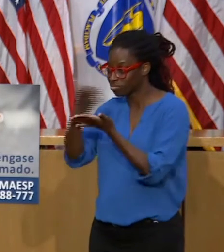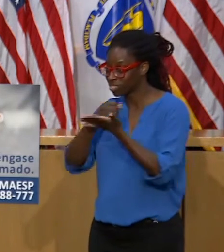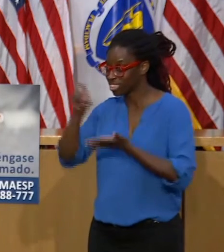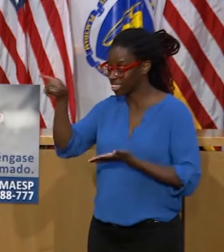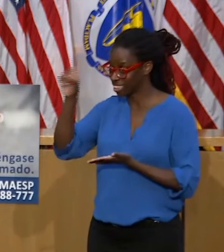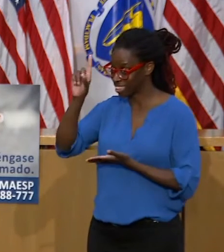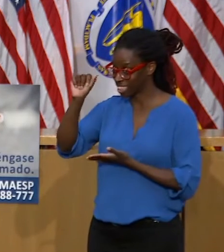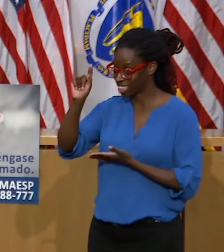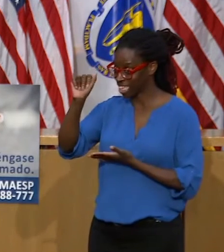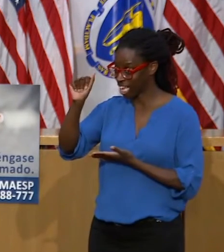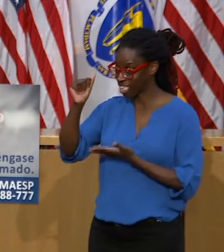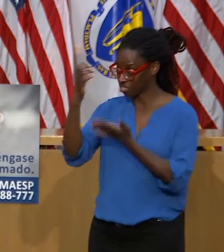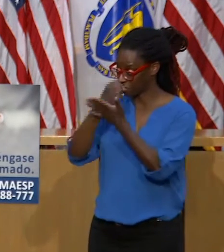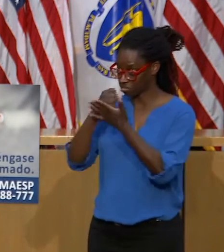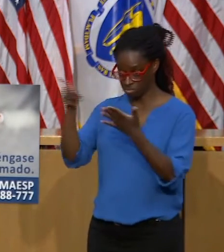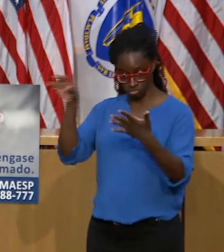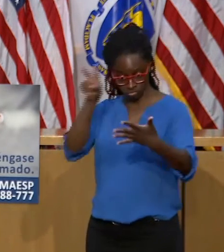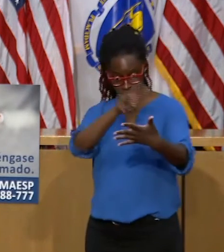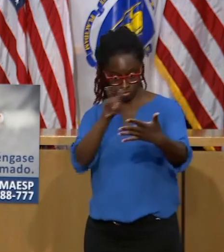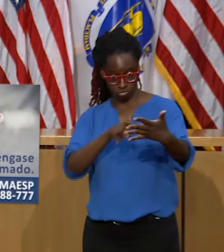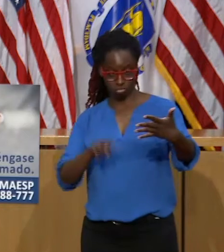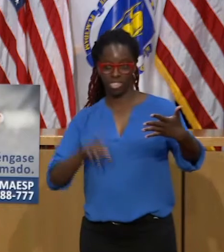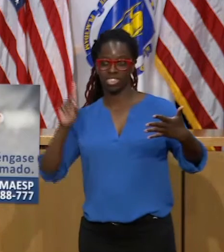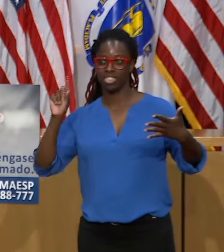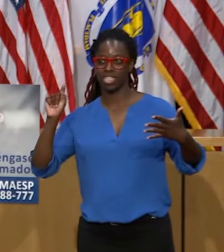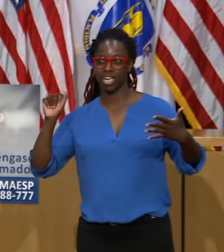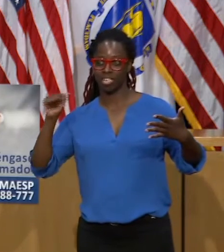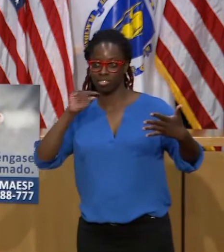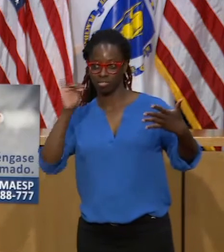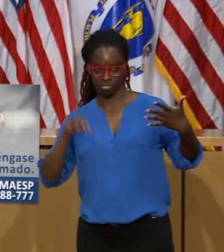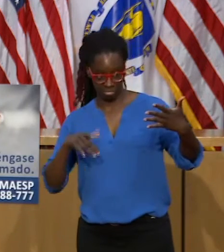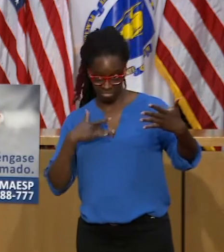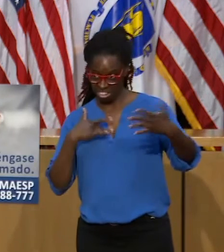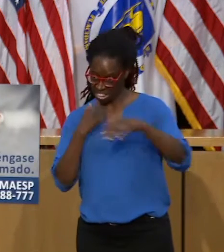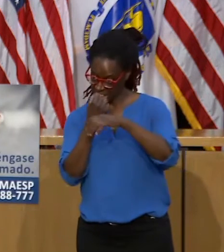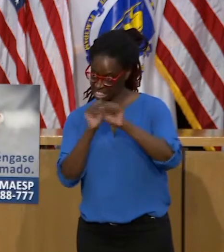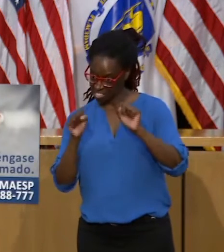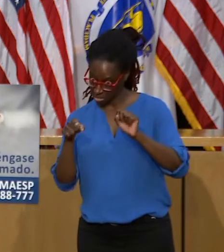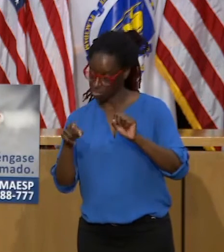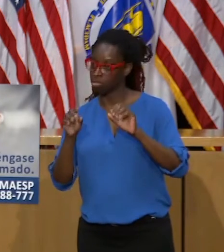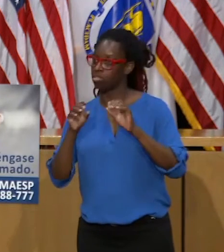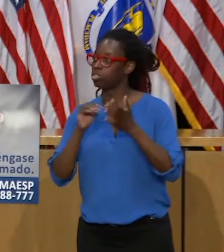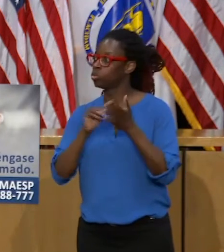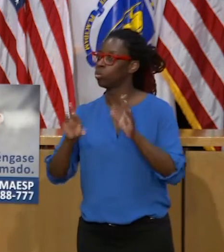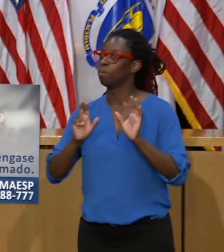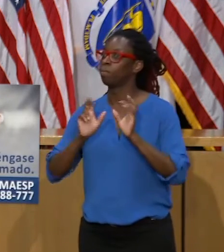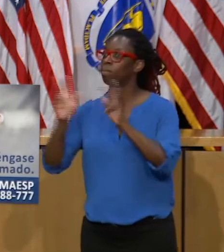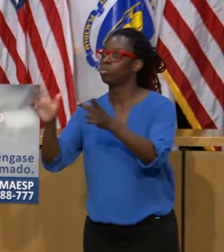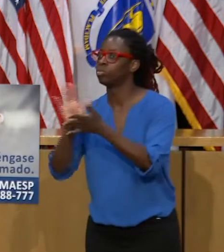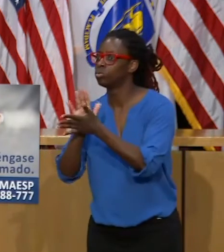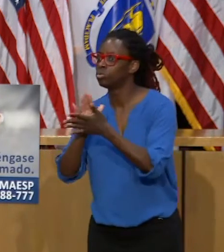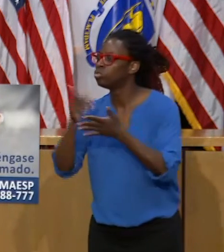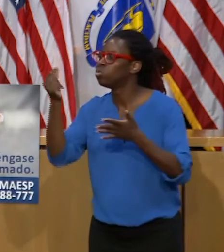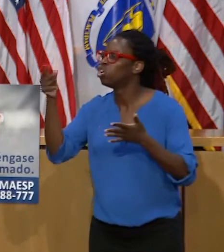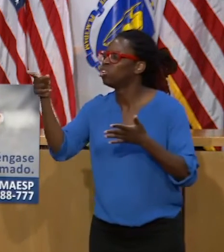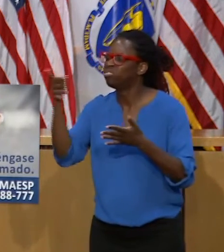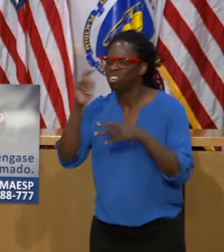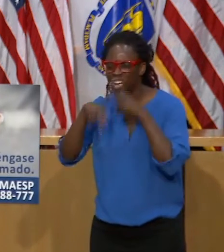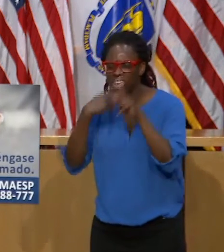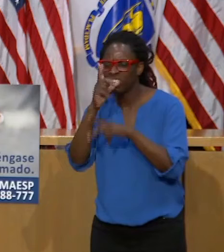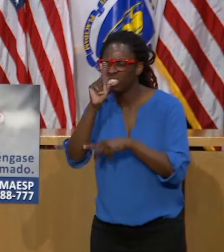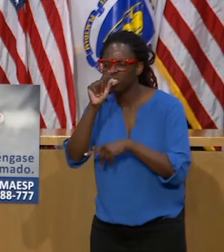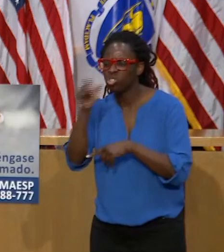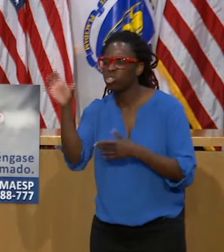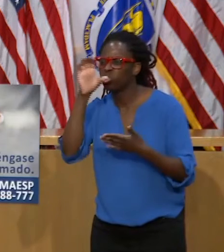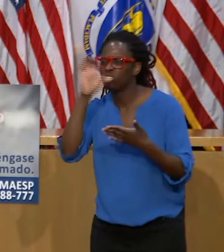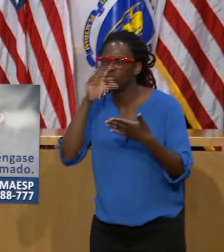So what are the factors that we're looking at in terms of the key health metrics for that? So the key health metrics are going to be that we're going to be looking at